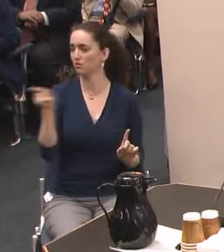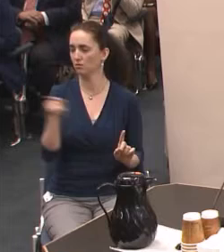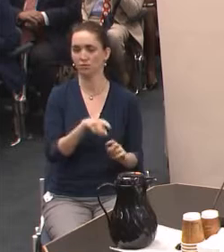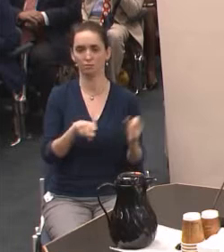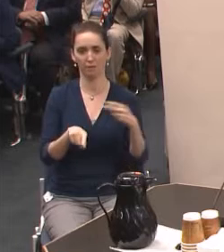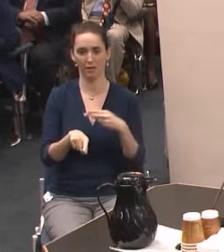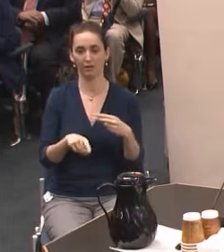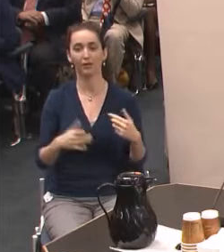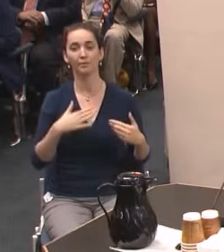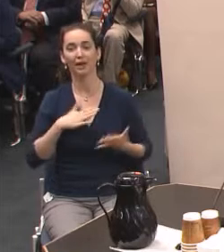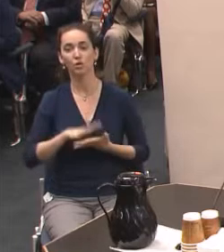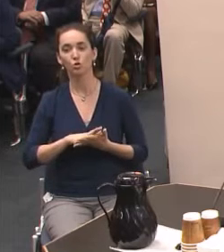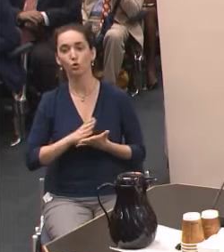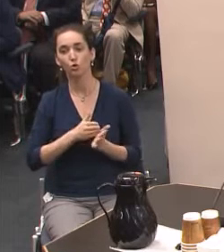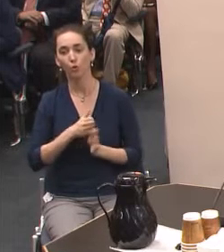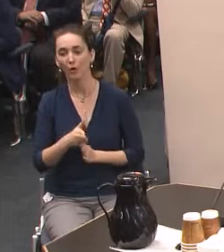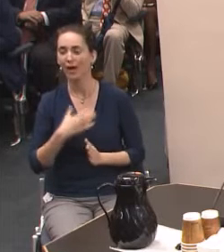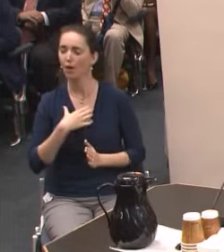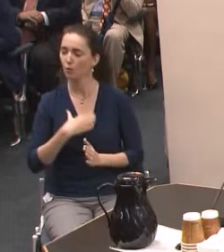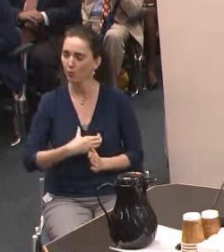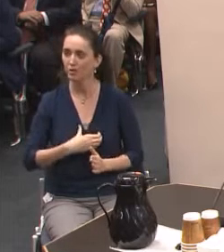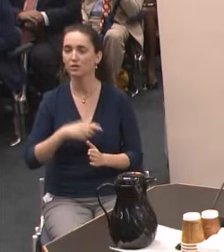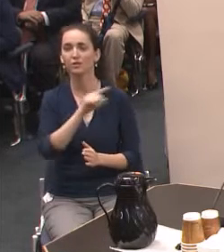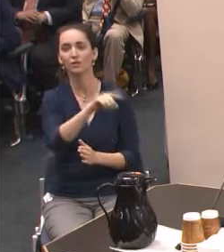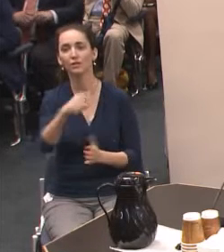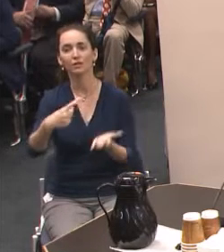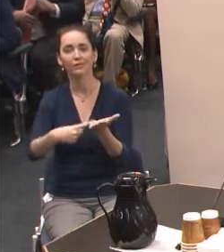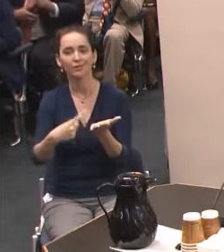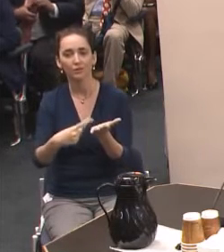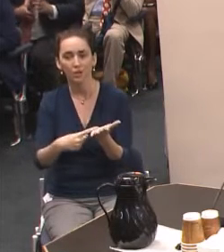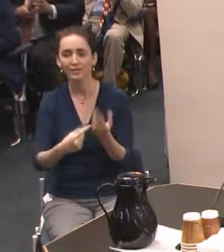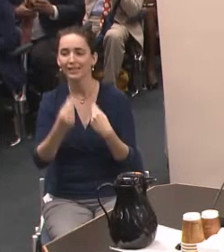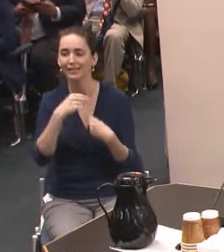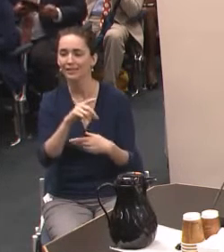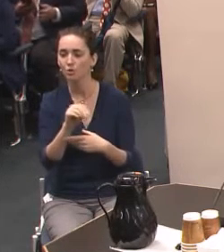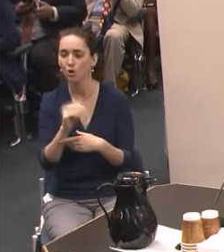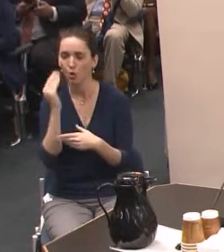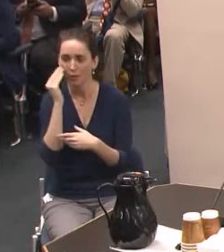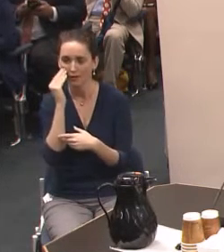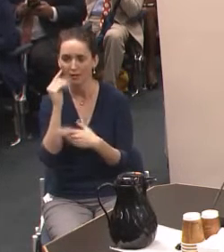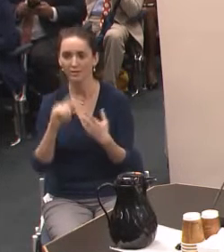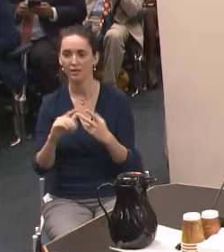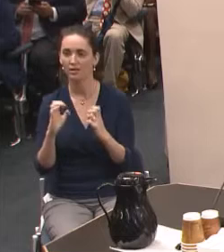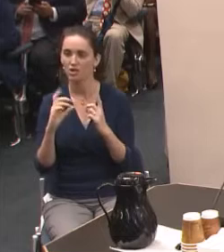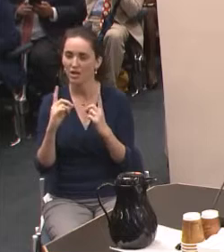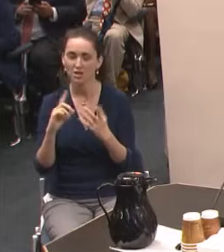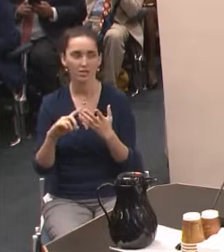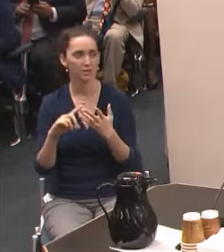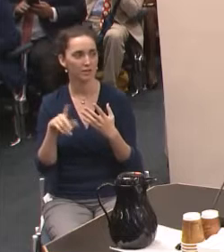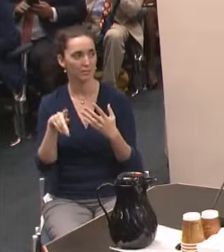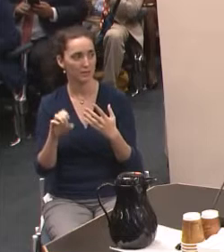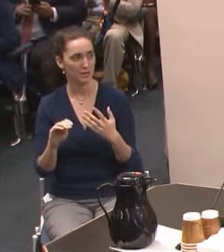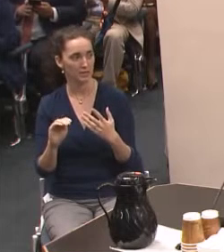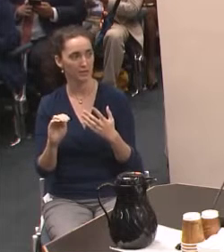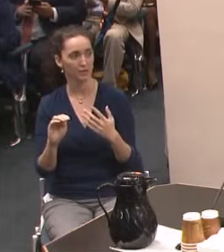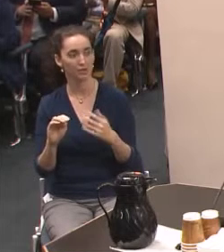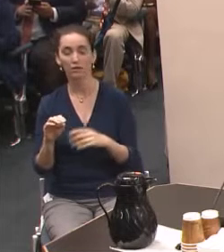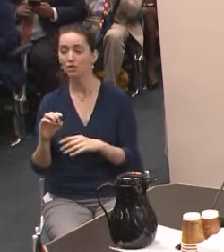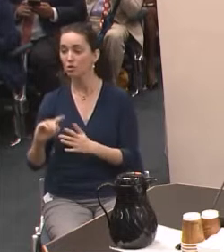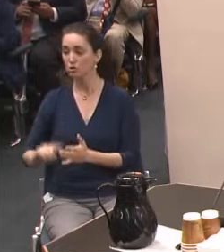career would have included discussions about eating disorder awareness and education in PE, but starting in fourth